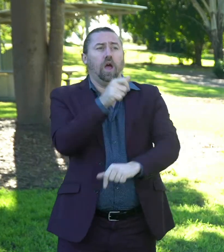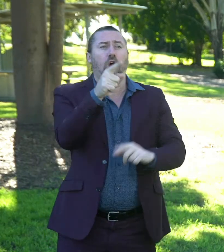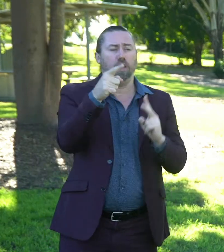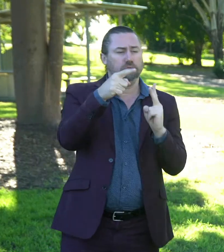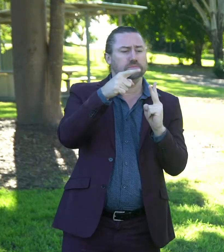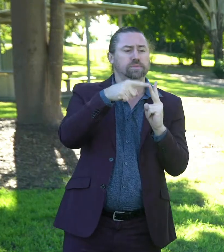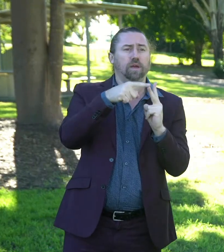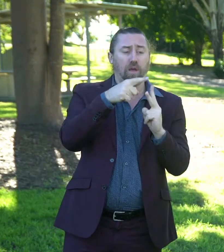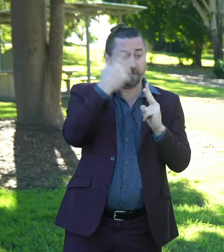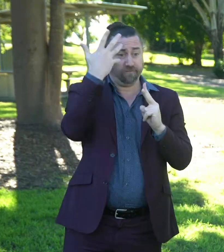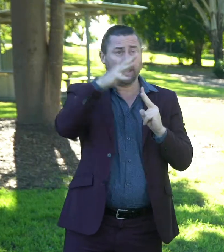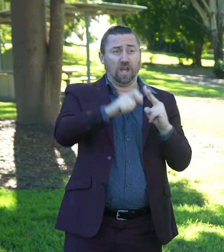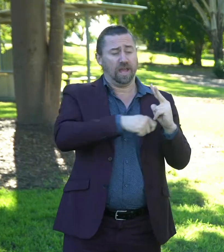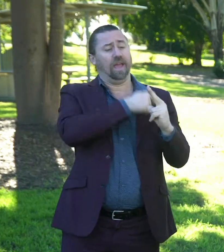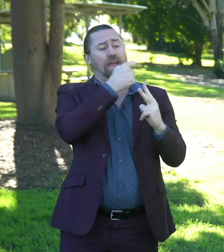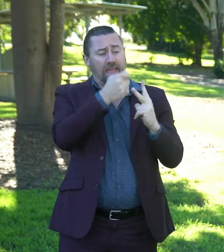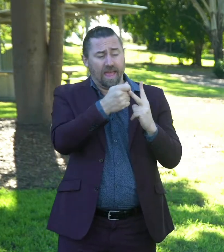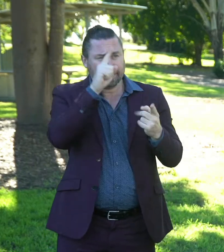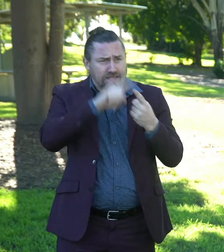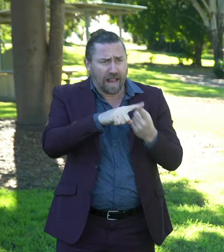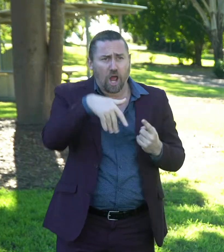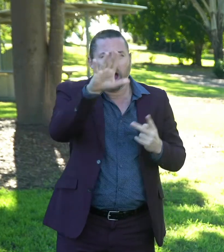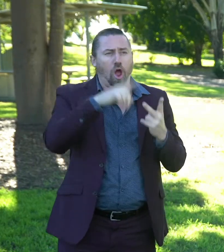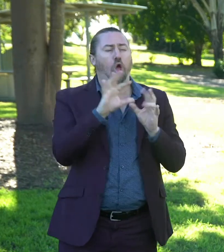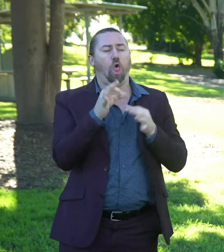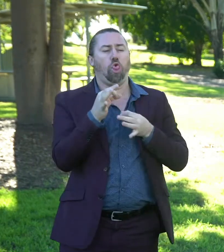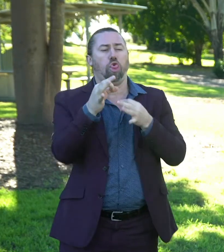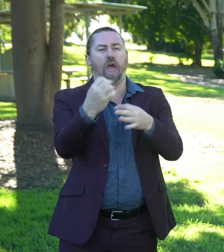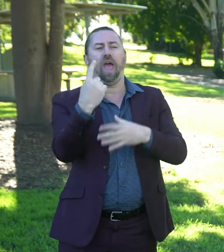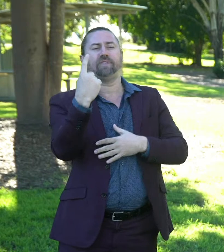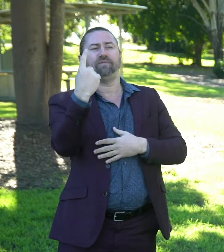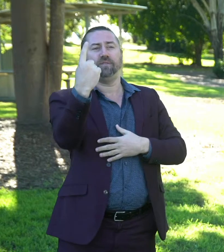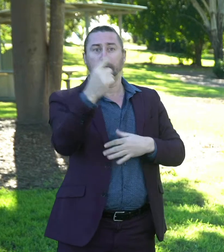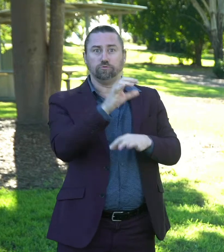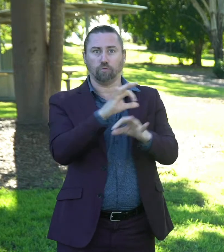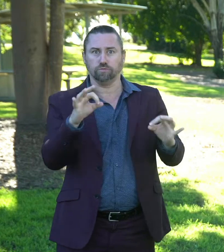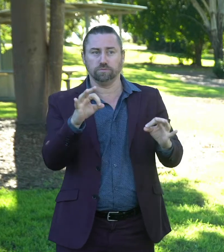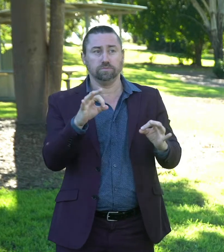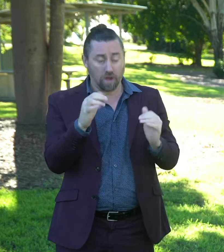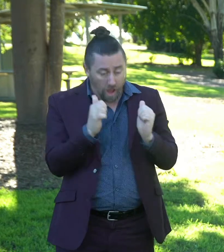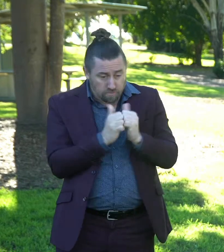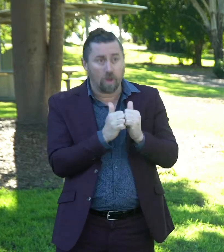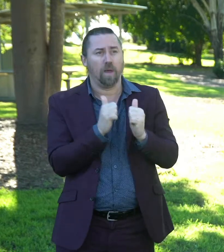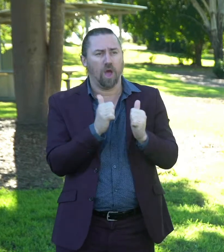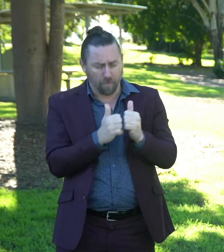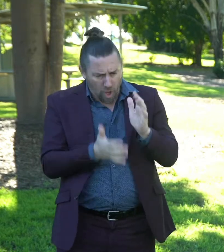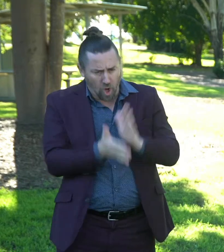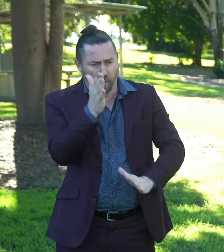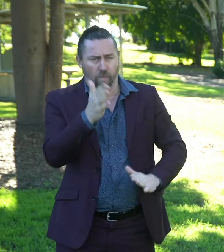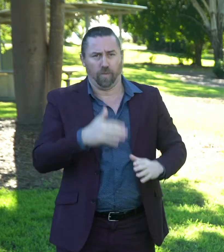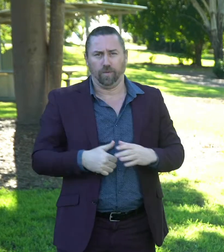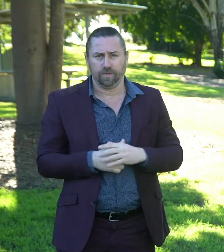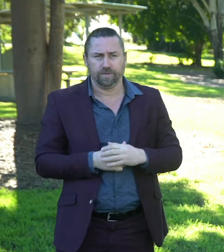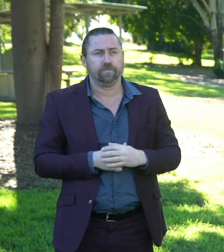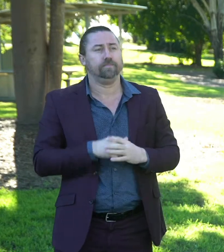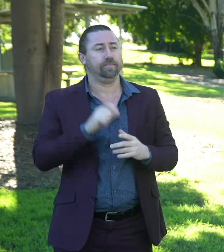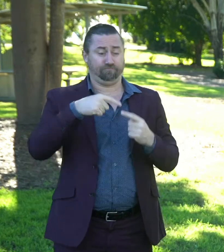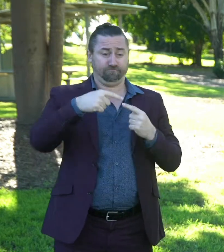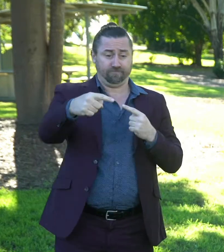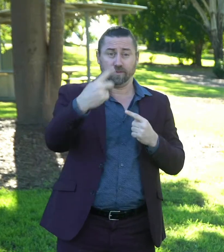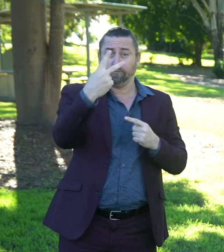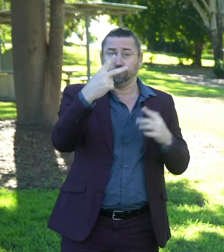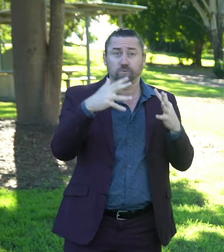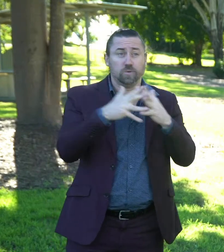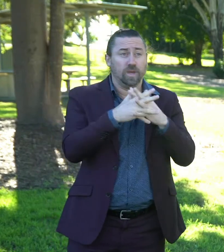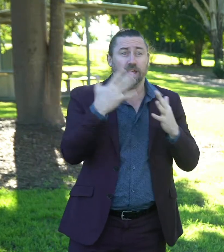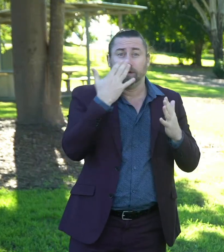one, it is actually very important that you go and get your second vaccine as well. Now, we're in school holidays and